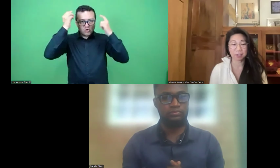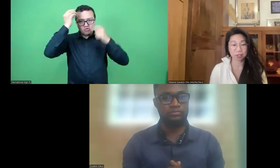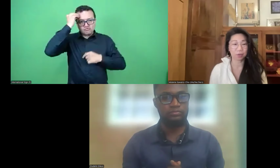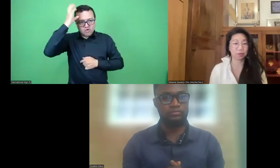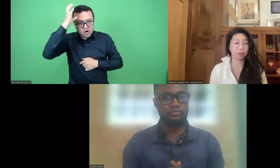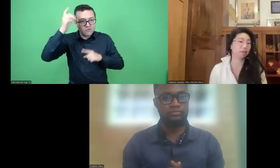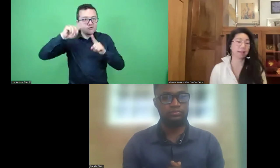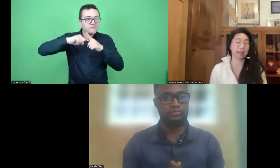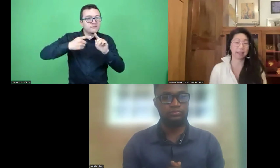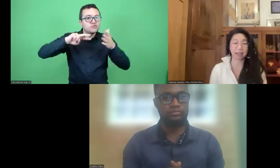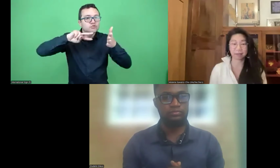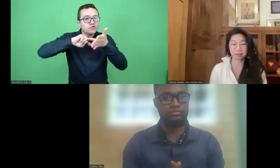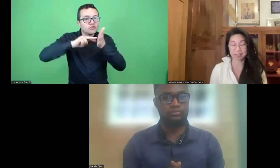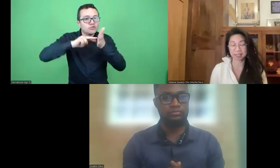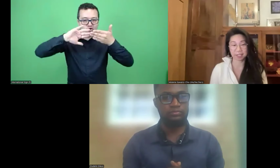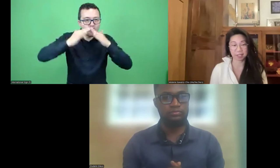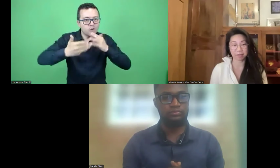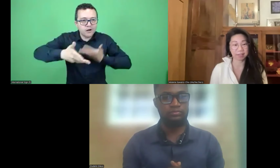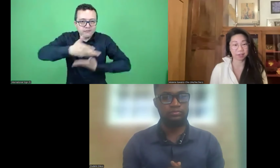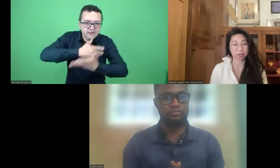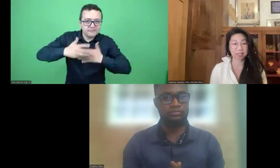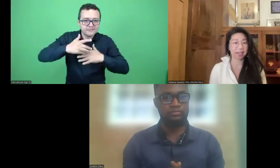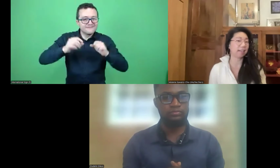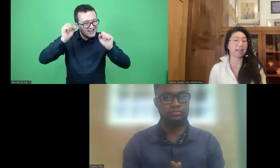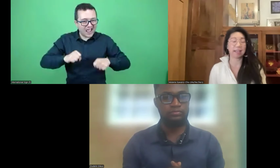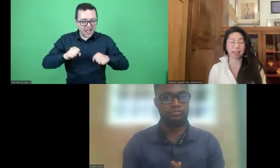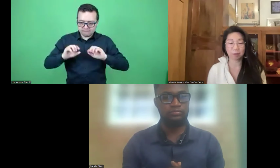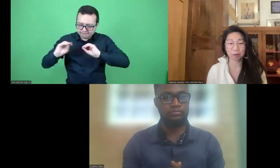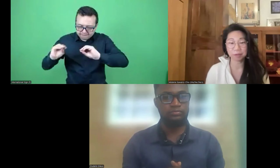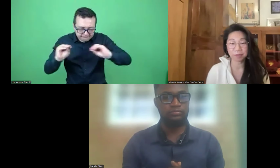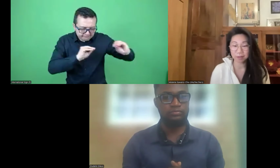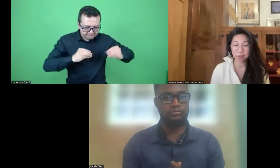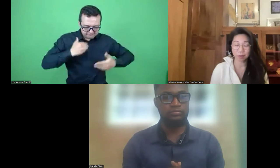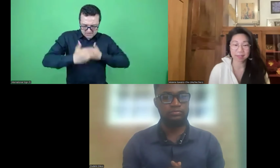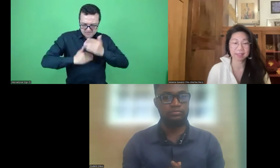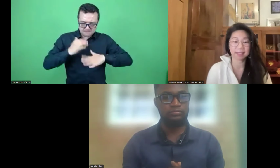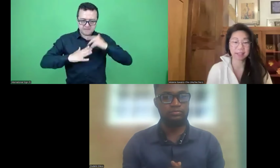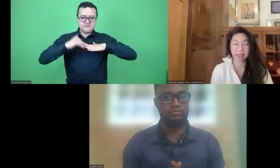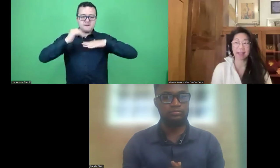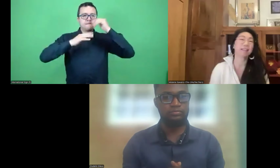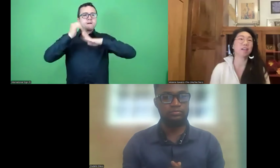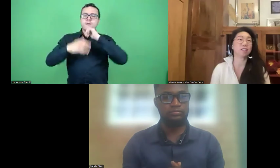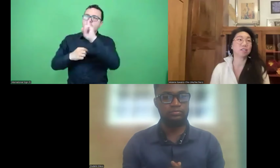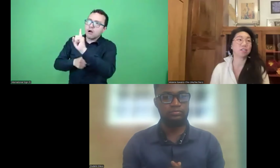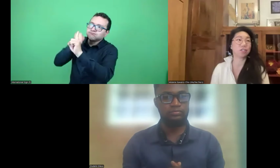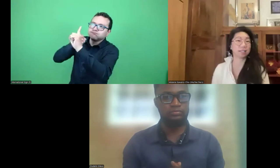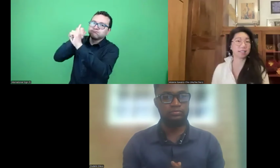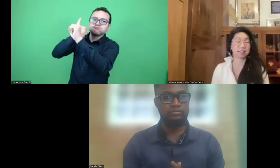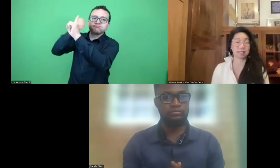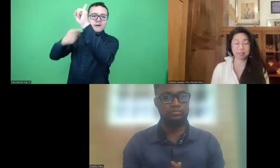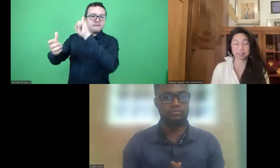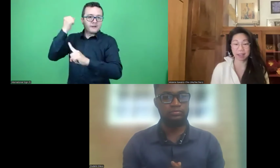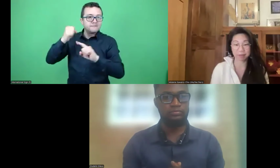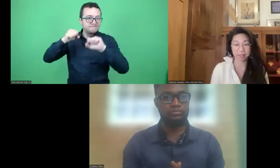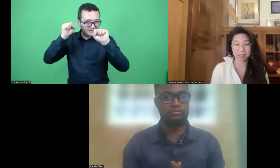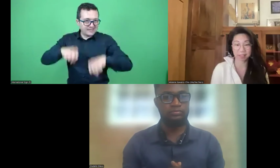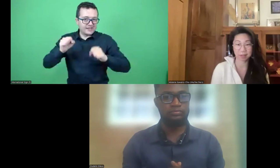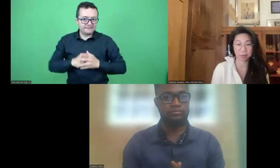led to any advocacy achievements, or did it? And what we found was that not just skills